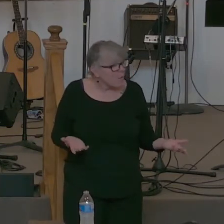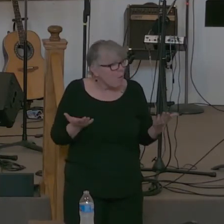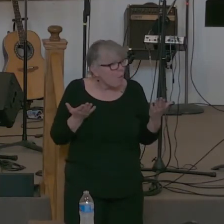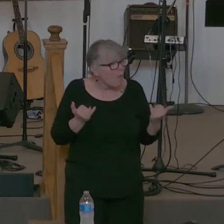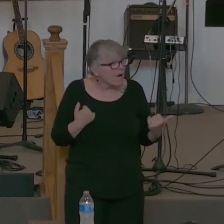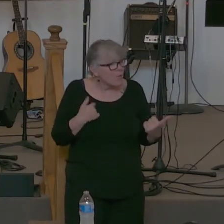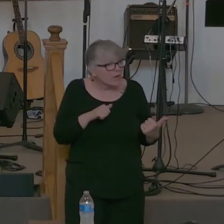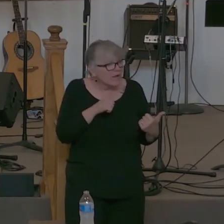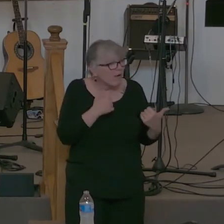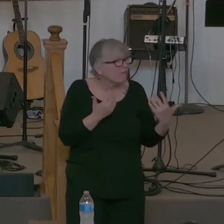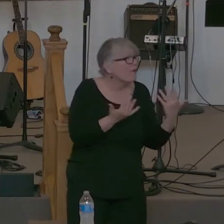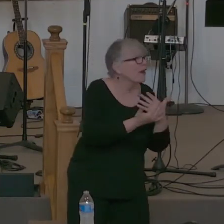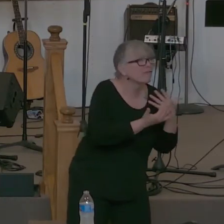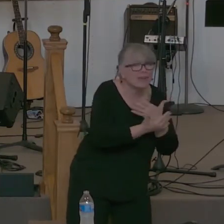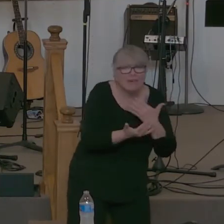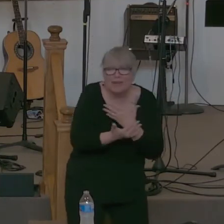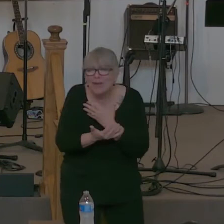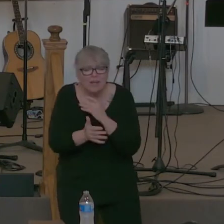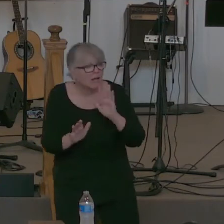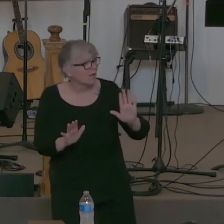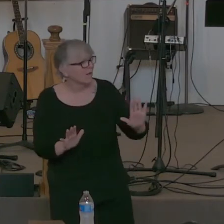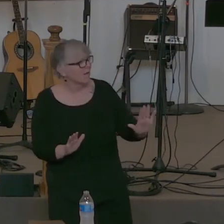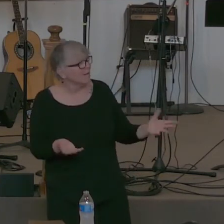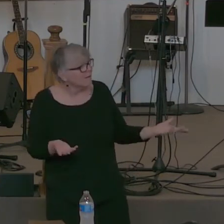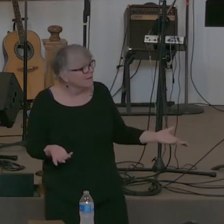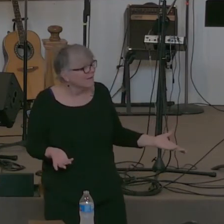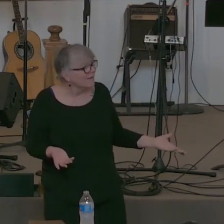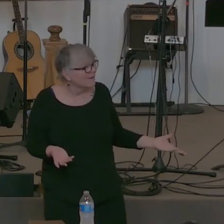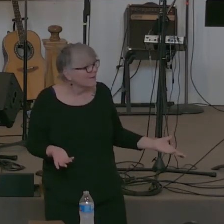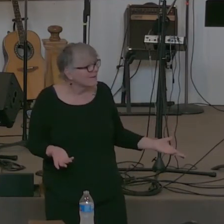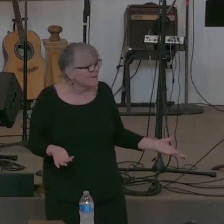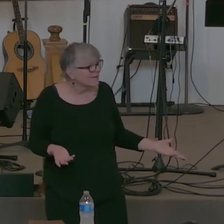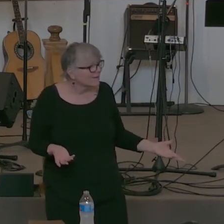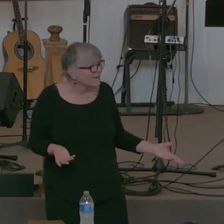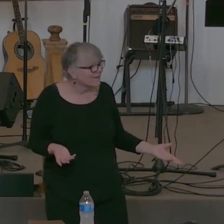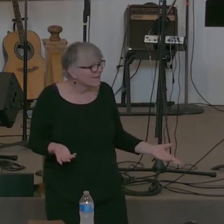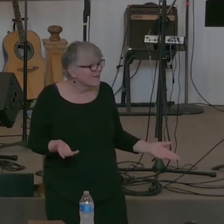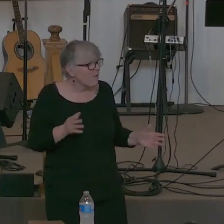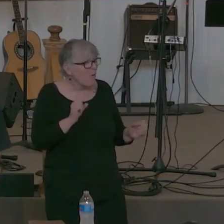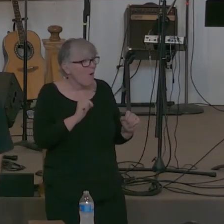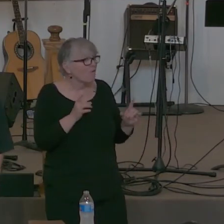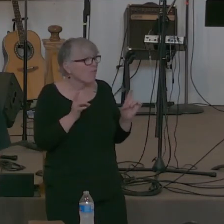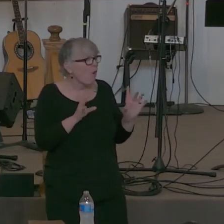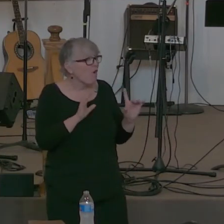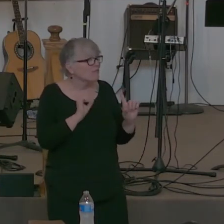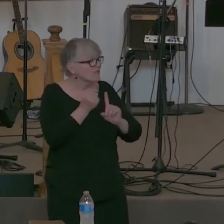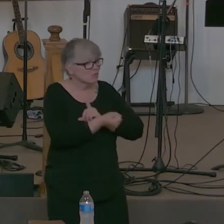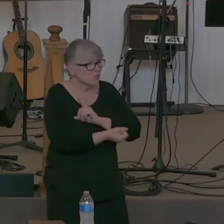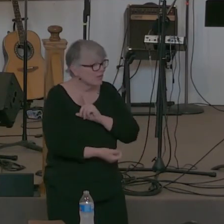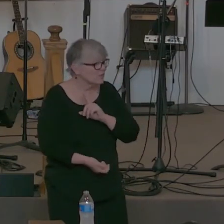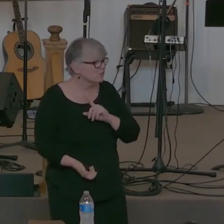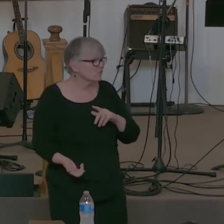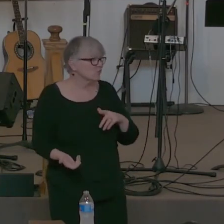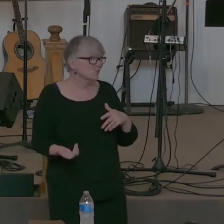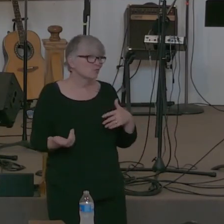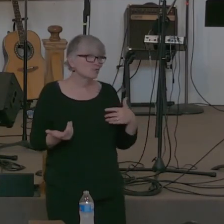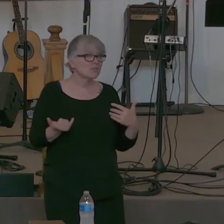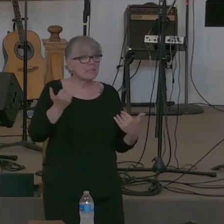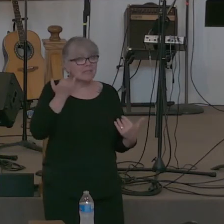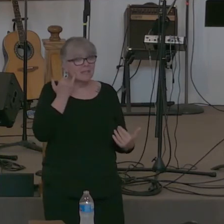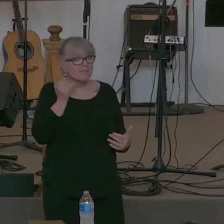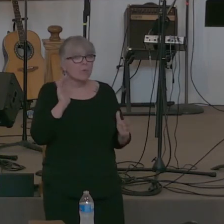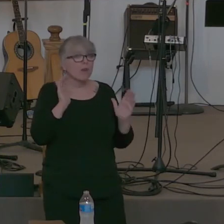Why are we afraid of all this other stuff that's going on? All the circumstances that are going around, all the different, if we'll